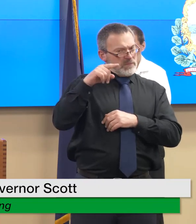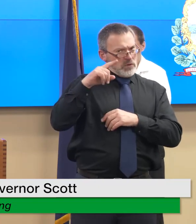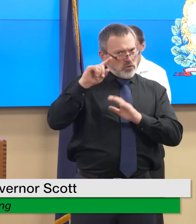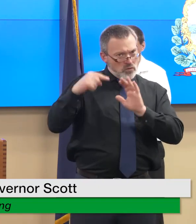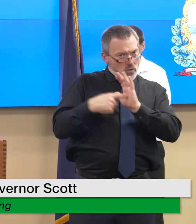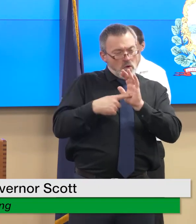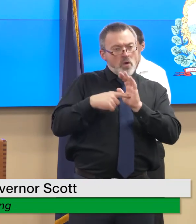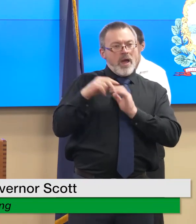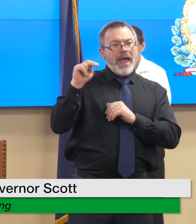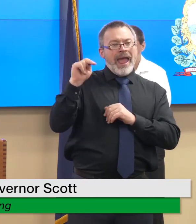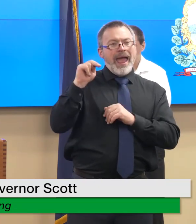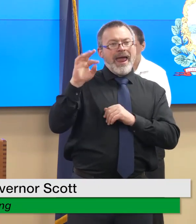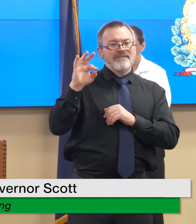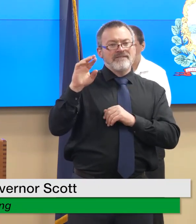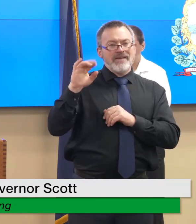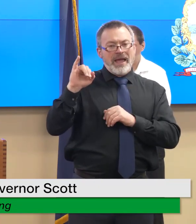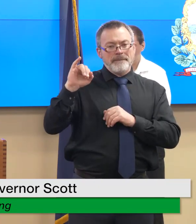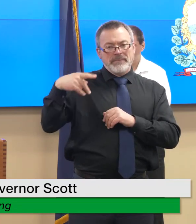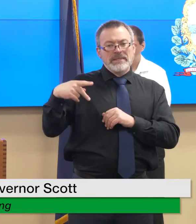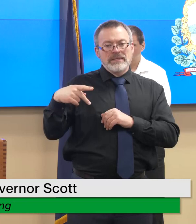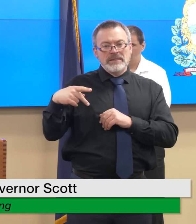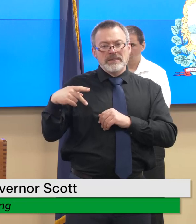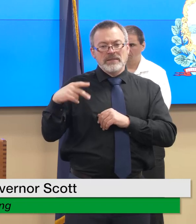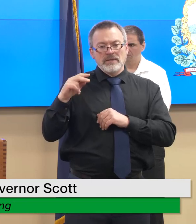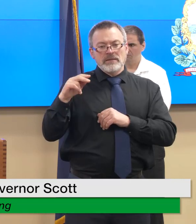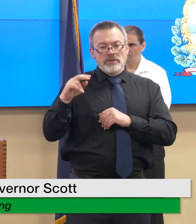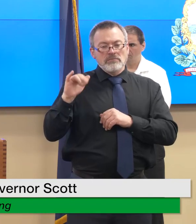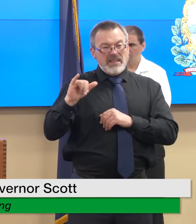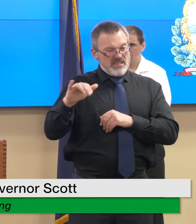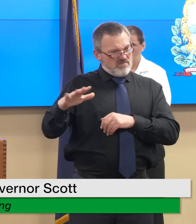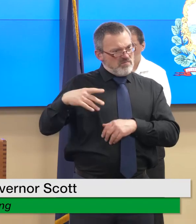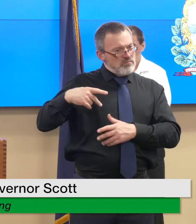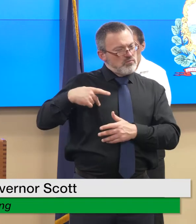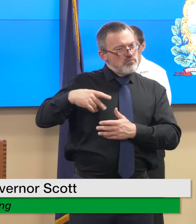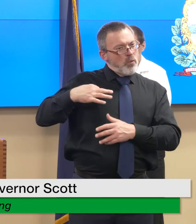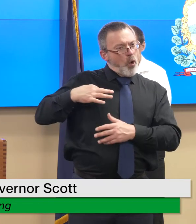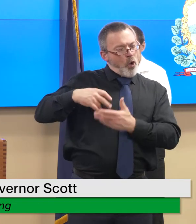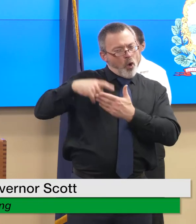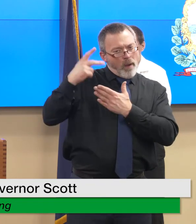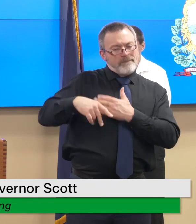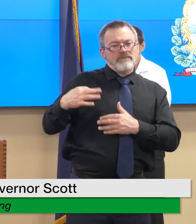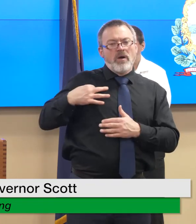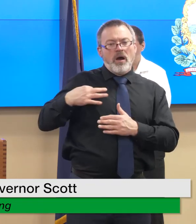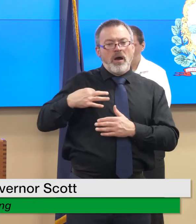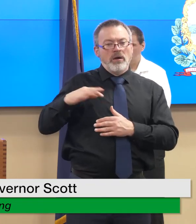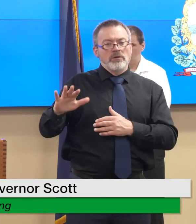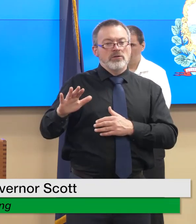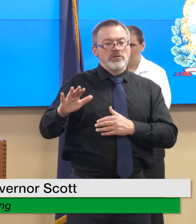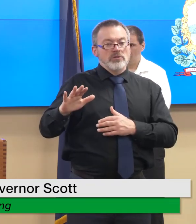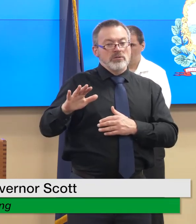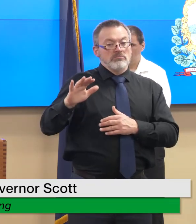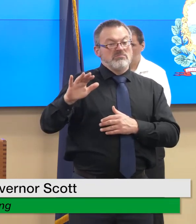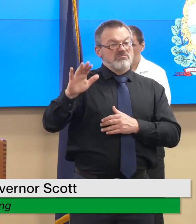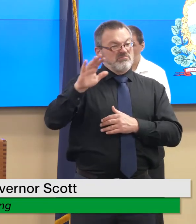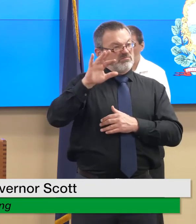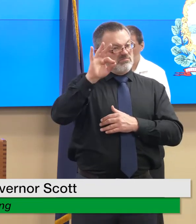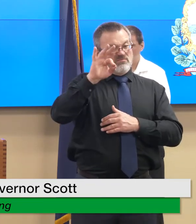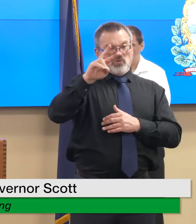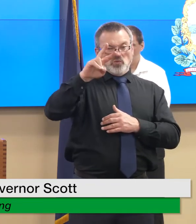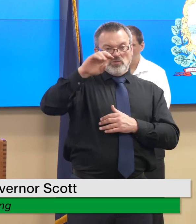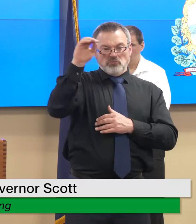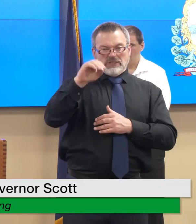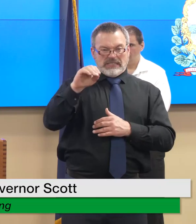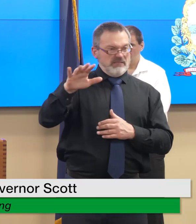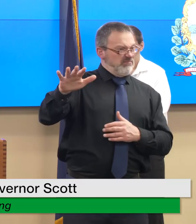The NFIP is a voluntary program, but 92% of Vermont communities are part of the